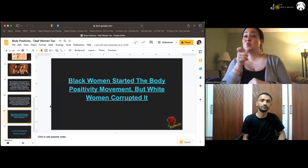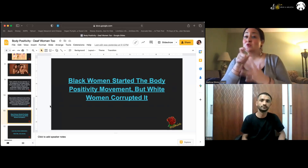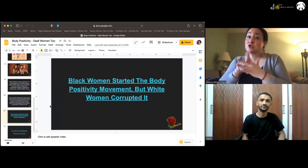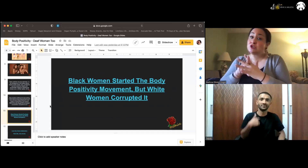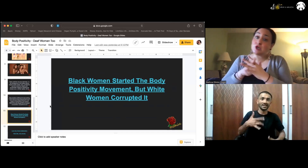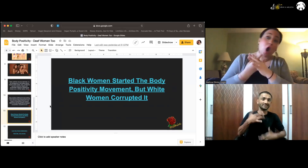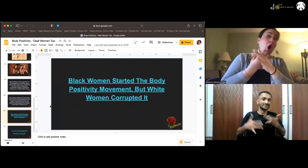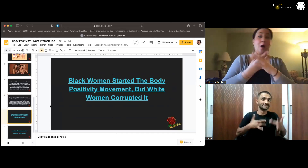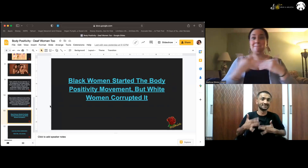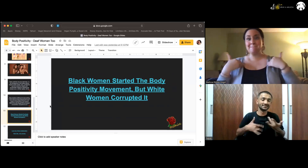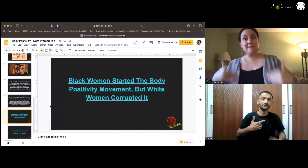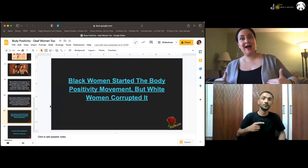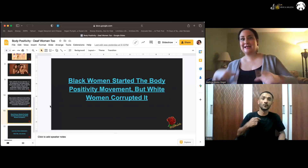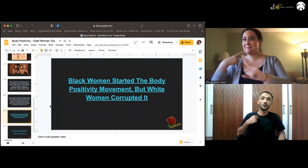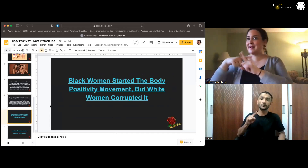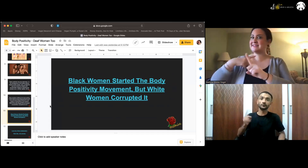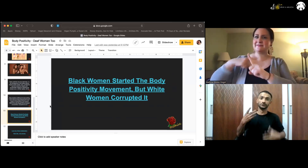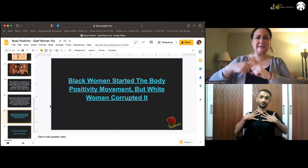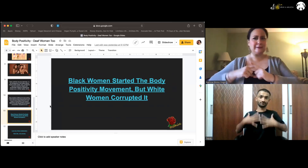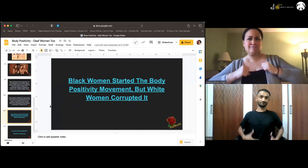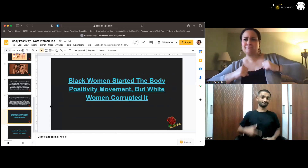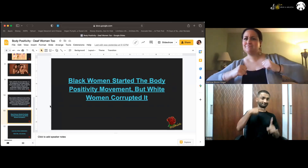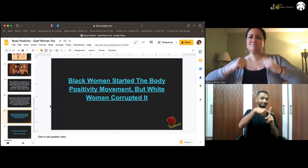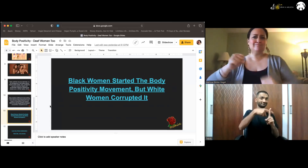So you can read this English sentence, and what it says,